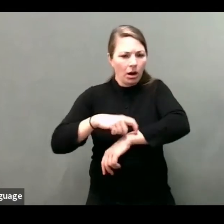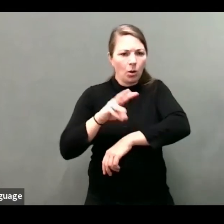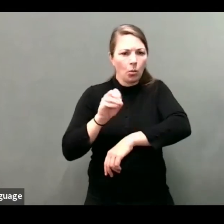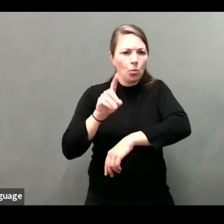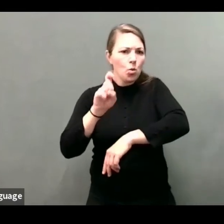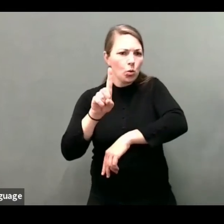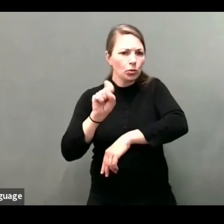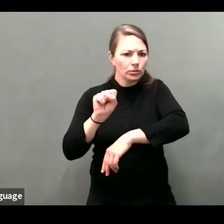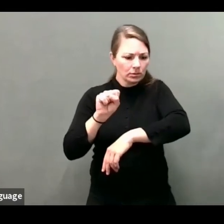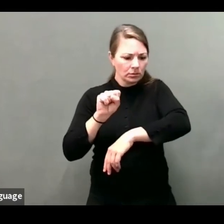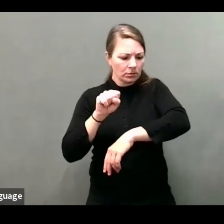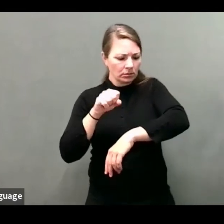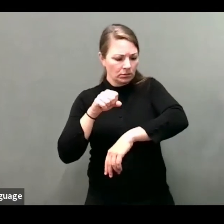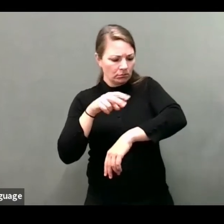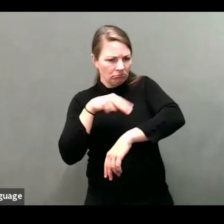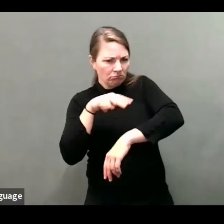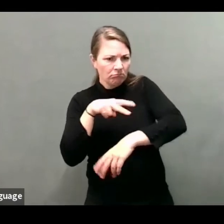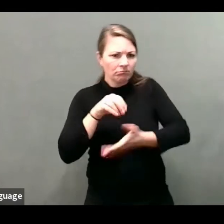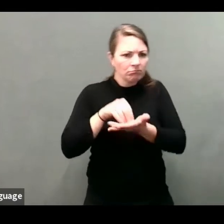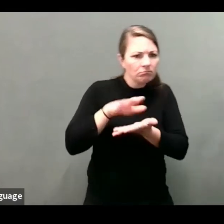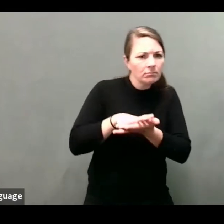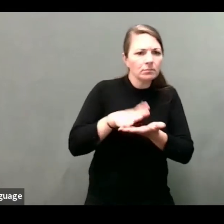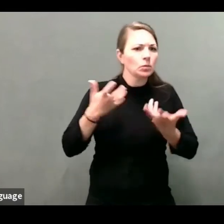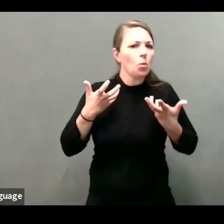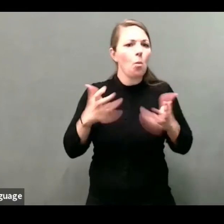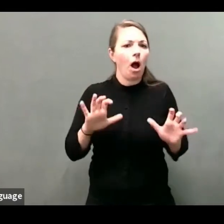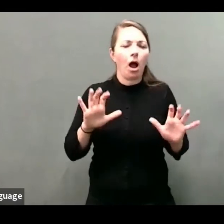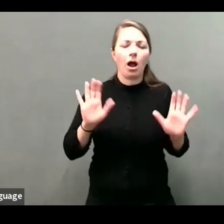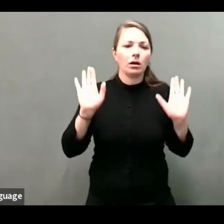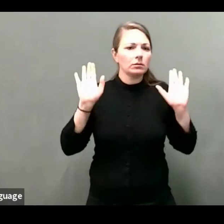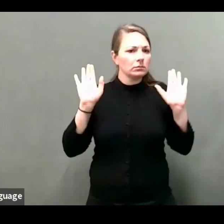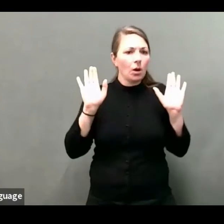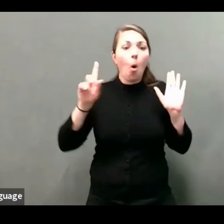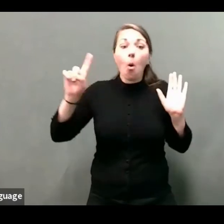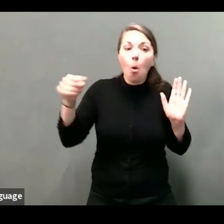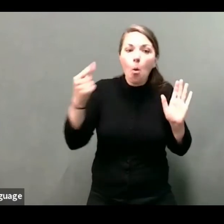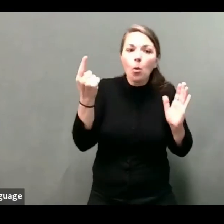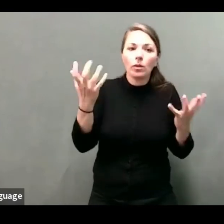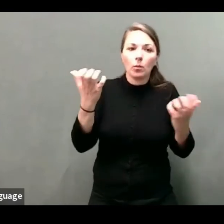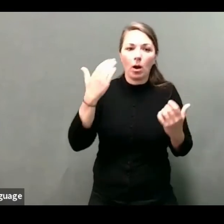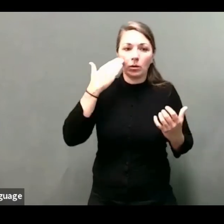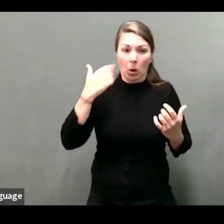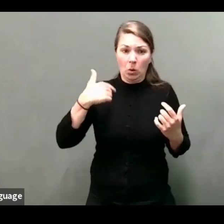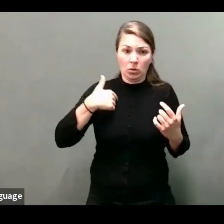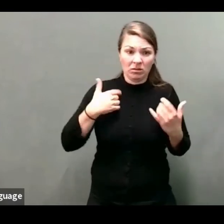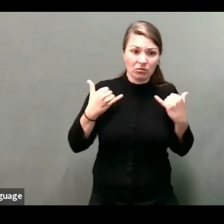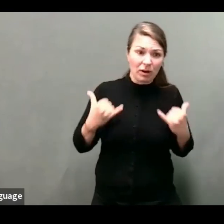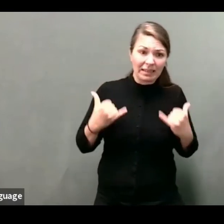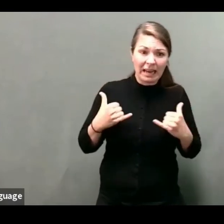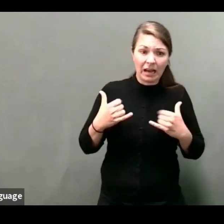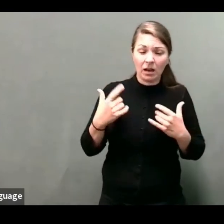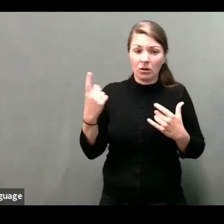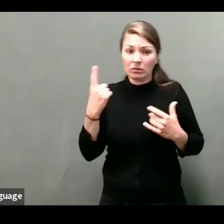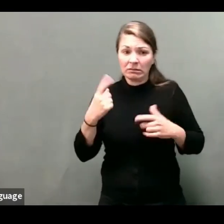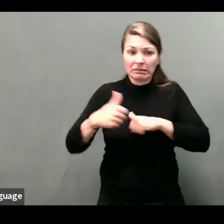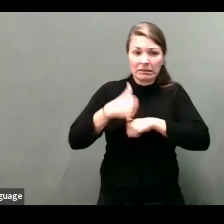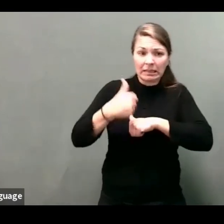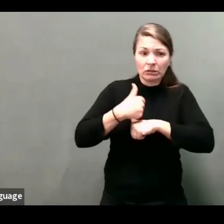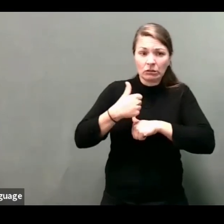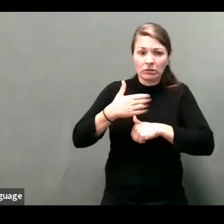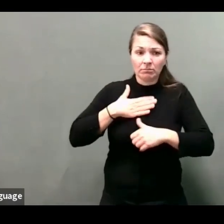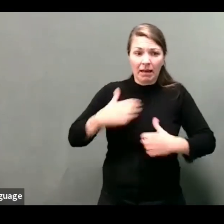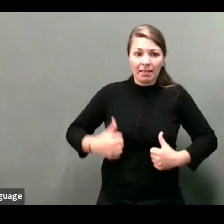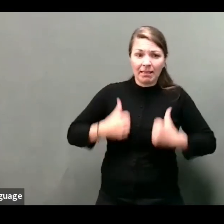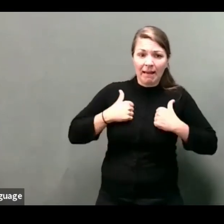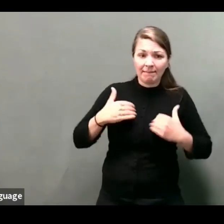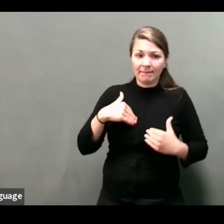they just want to know if there's anything immediately dangerous going on with their health as a result of the assault.